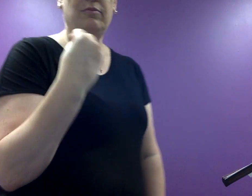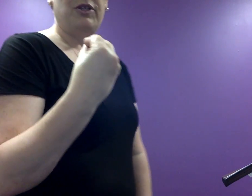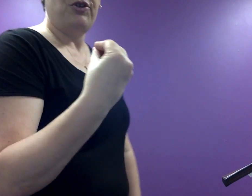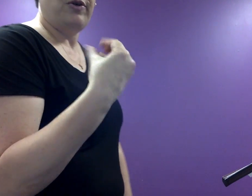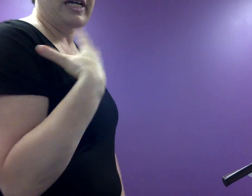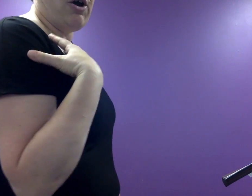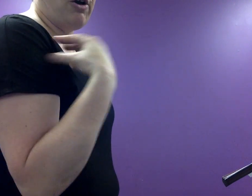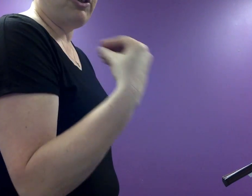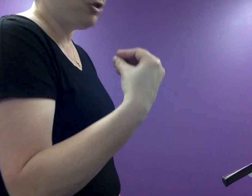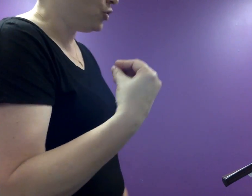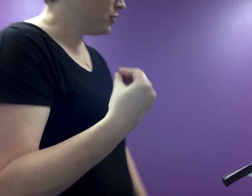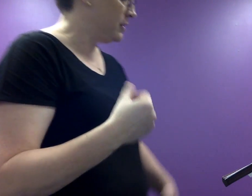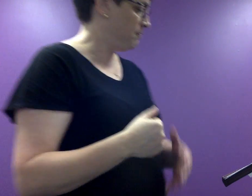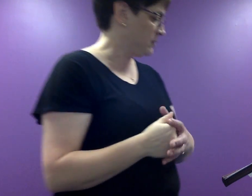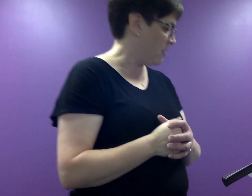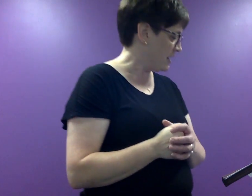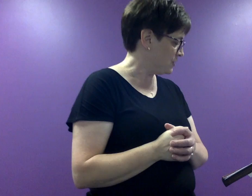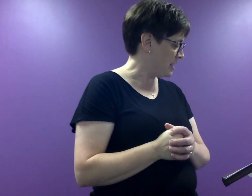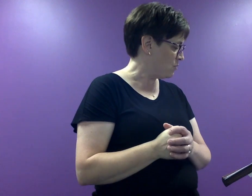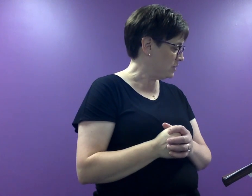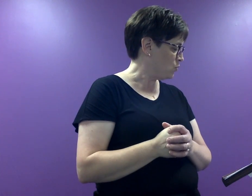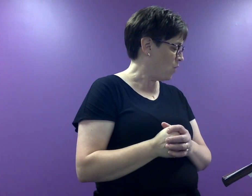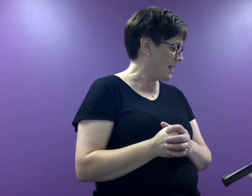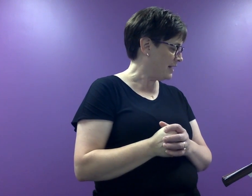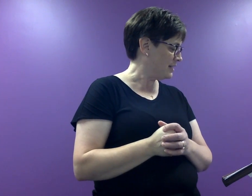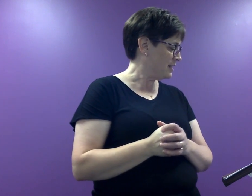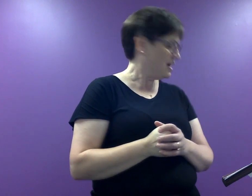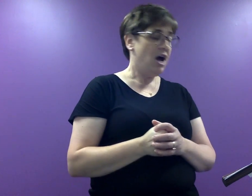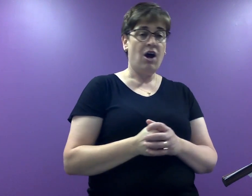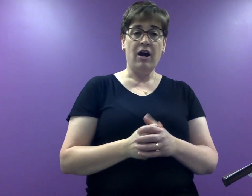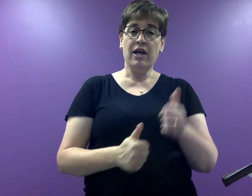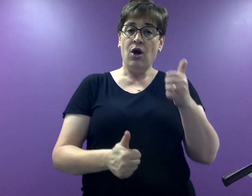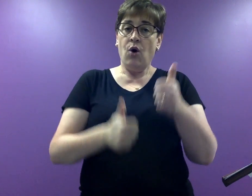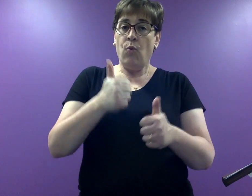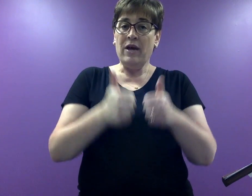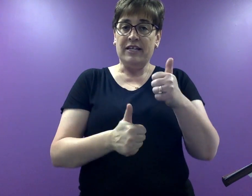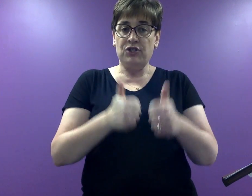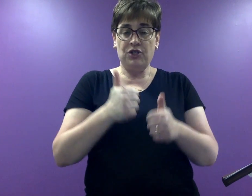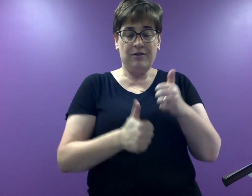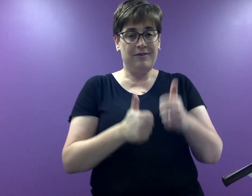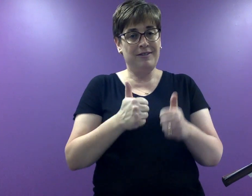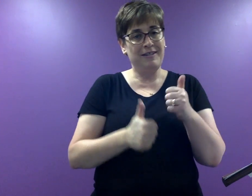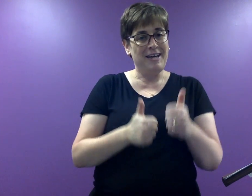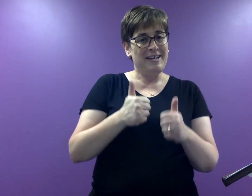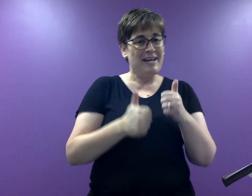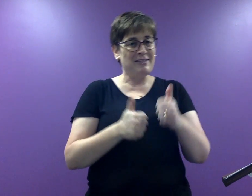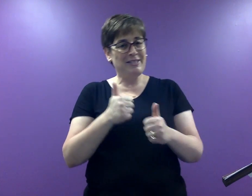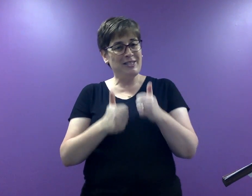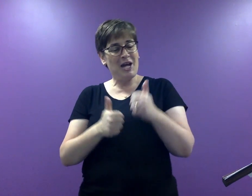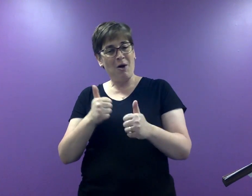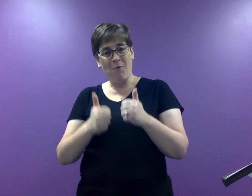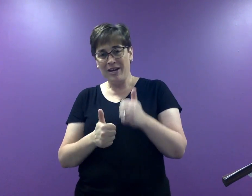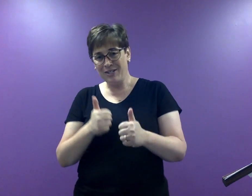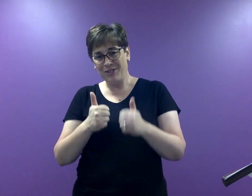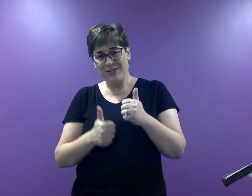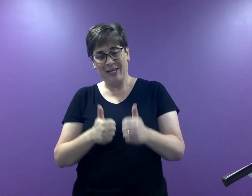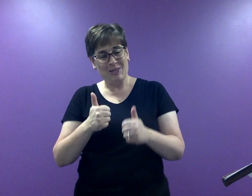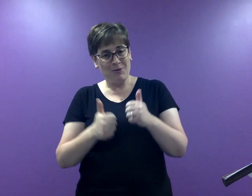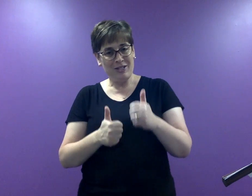But you're doing it on your shirt. All right, so that one's white. All right, which. Now this is not which like the witch